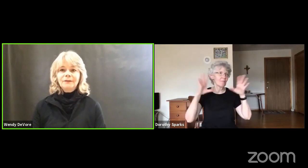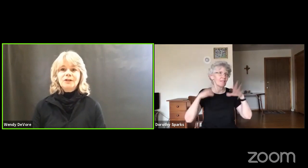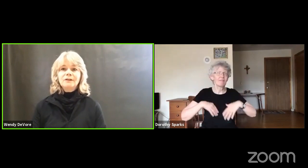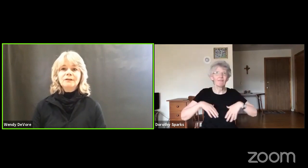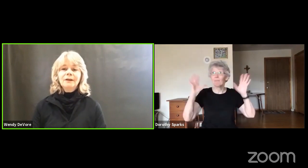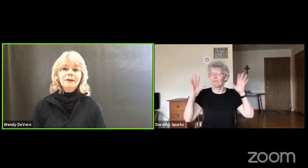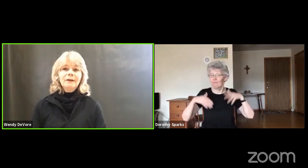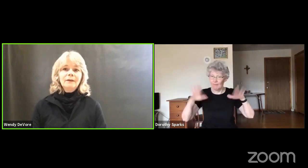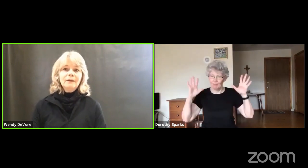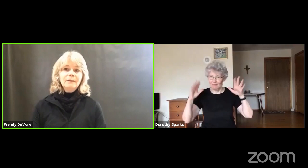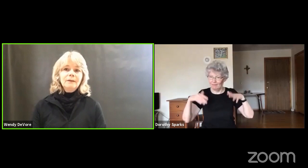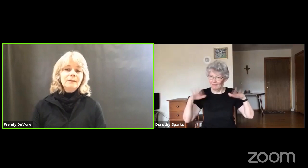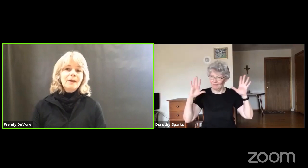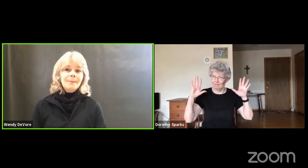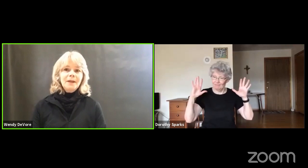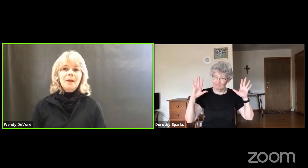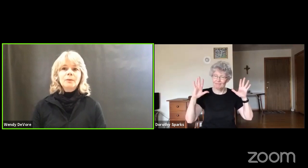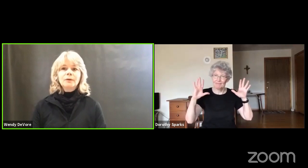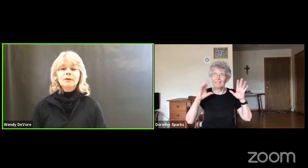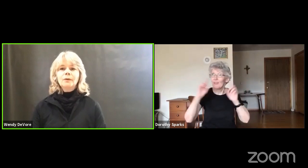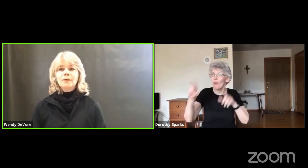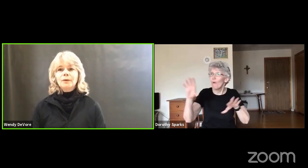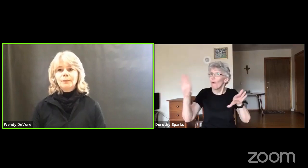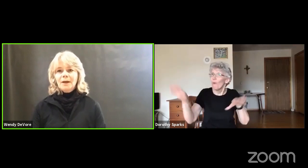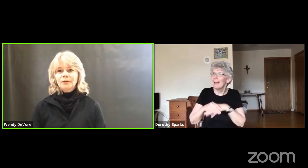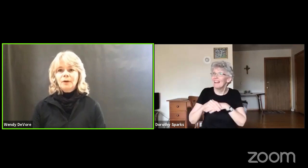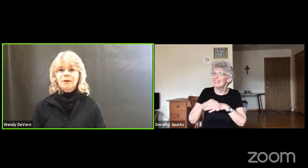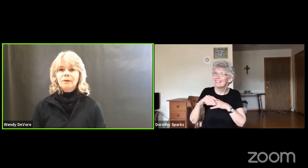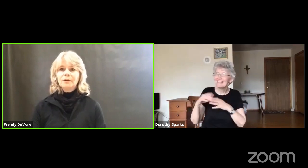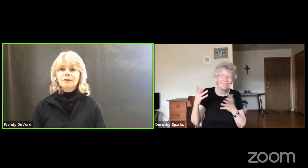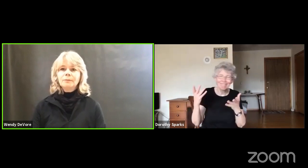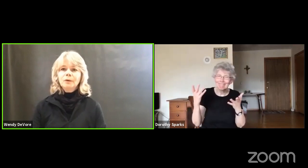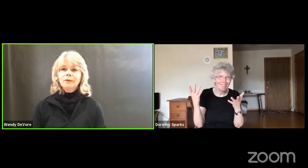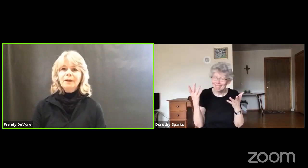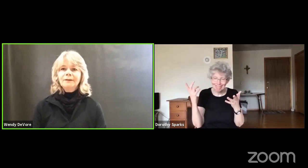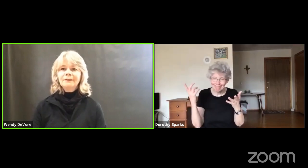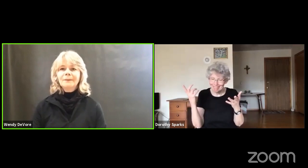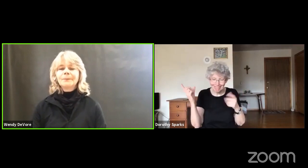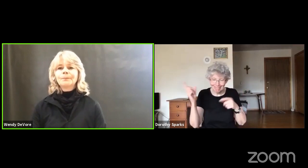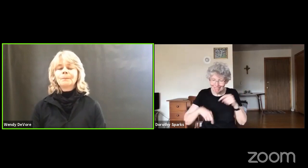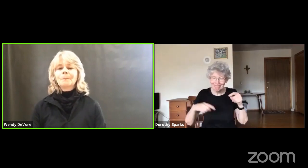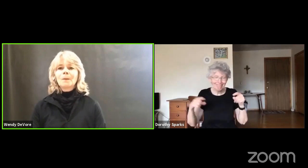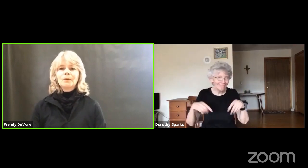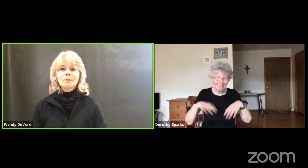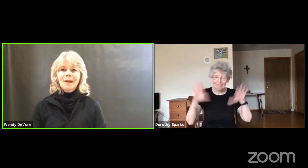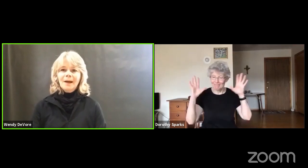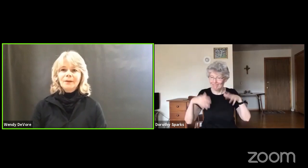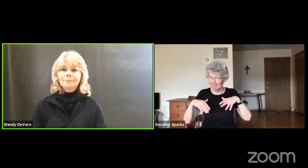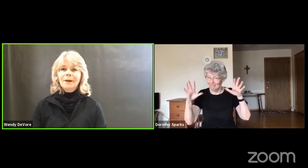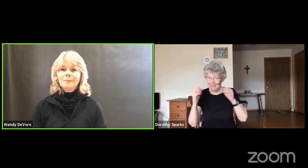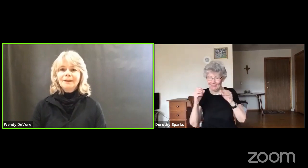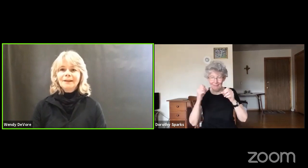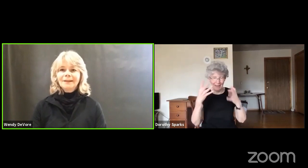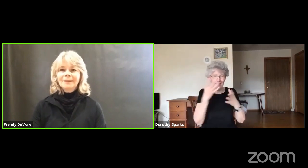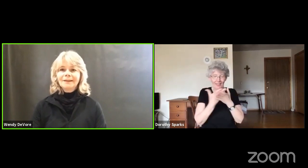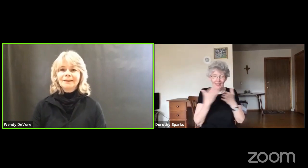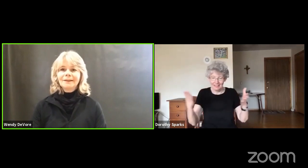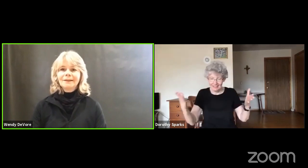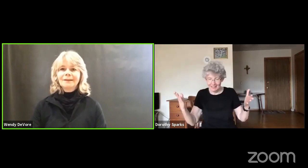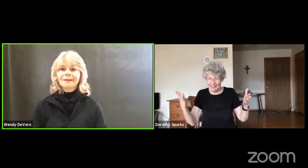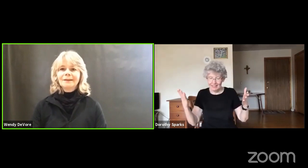things, such as not being able to go to the restaurant or to movies or to be out in